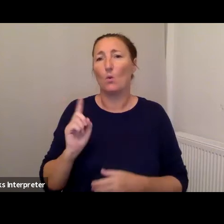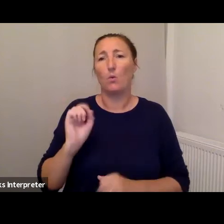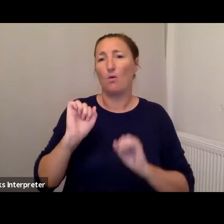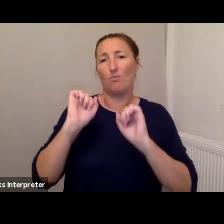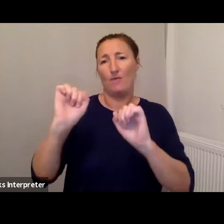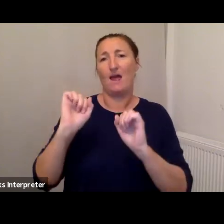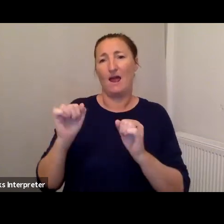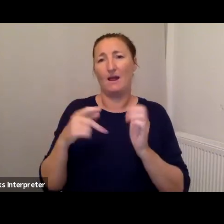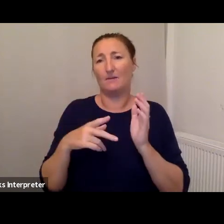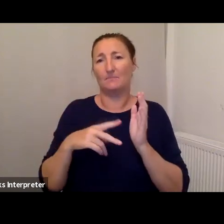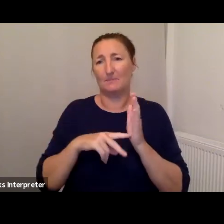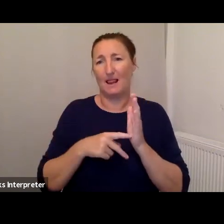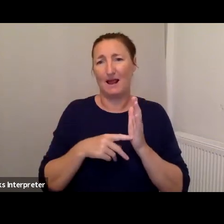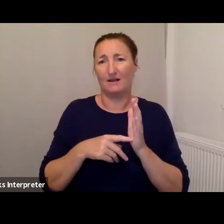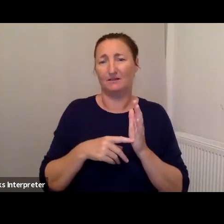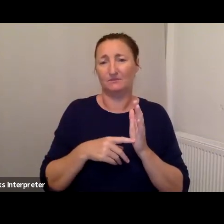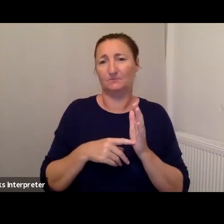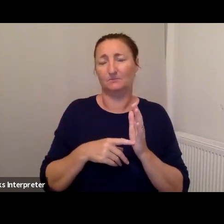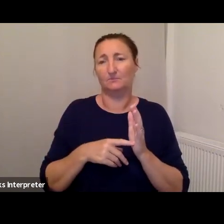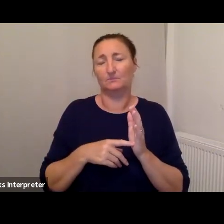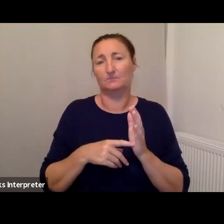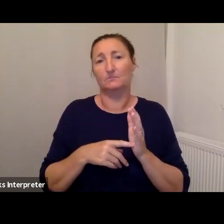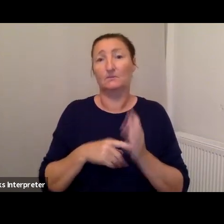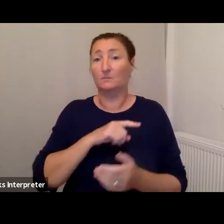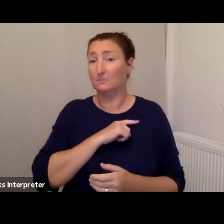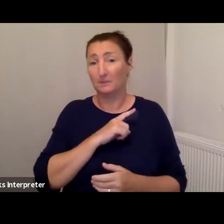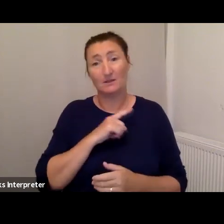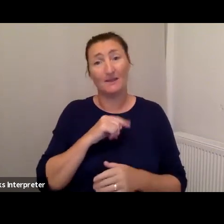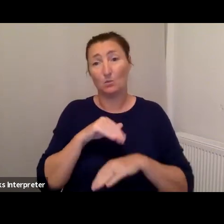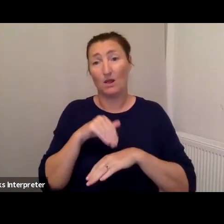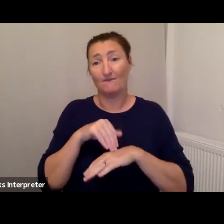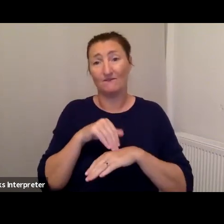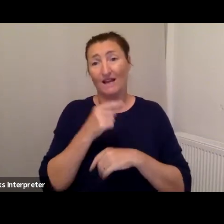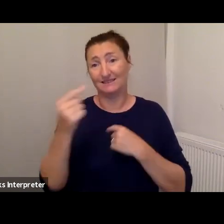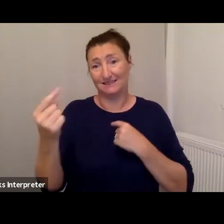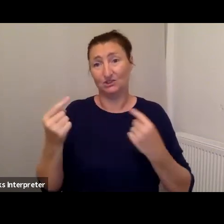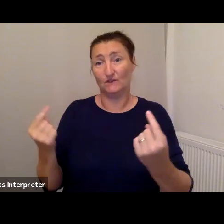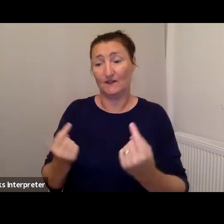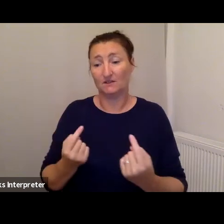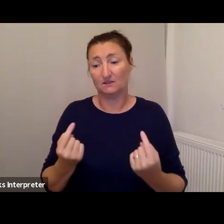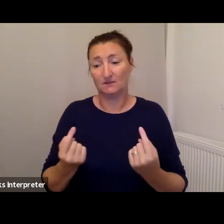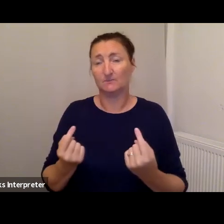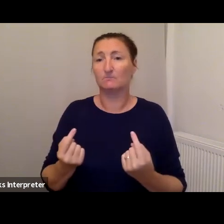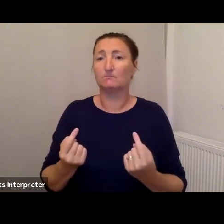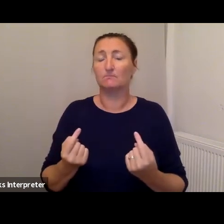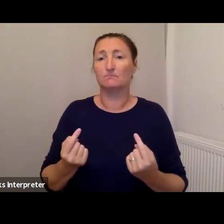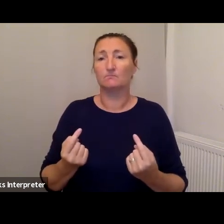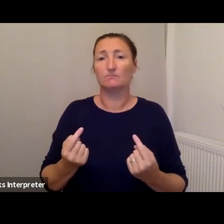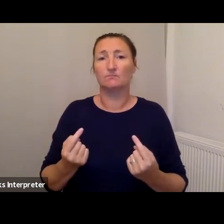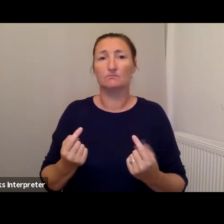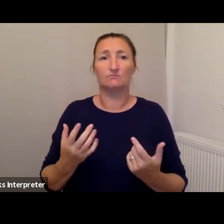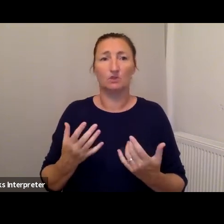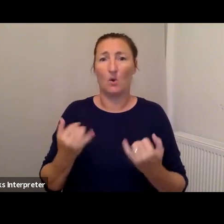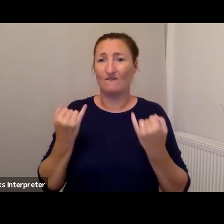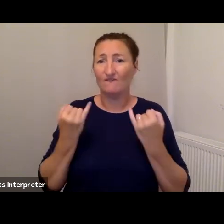get out of this COP, because it's going to affect each of us. And where we are concerned, the failures